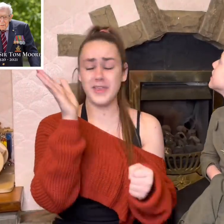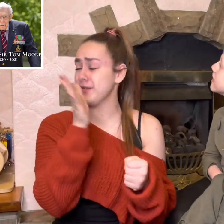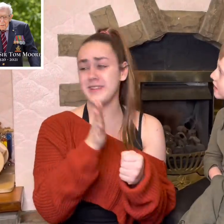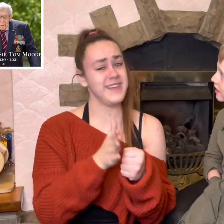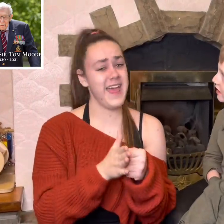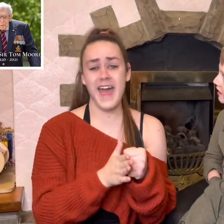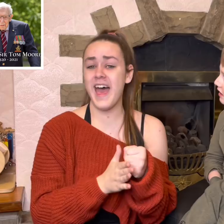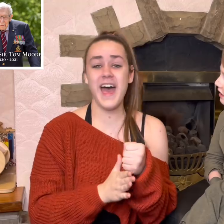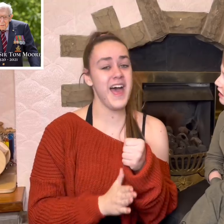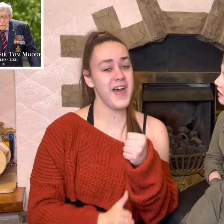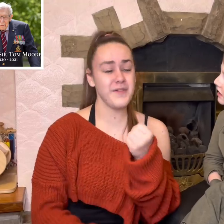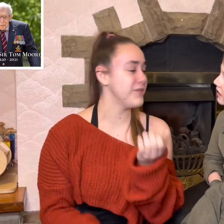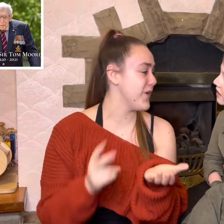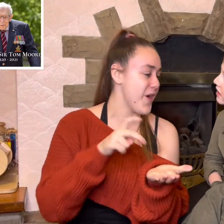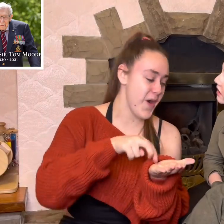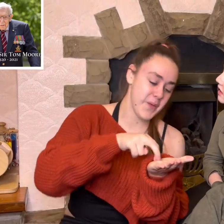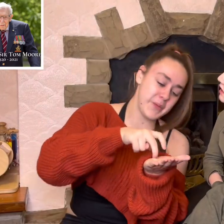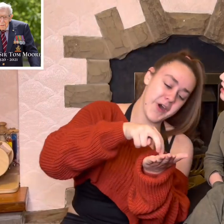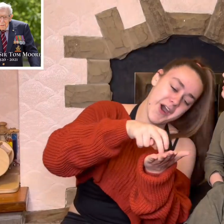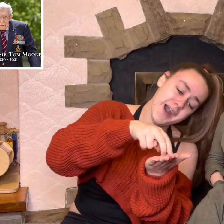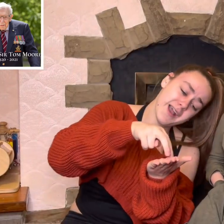you'll never.